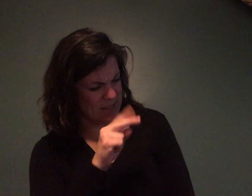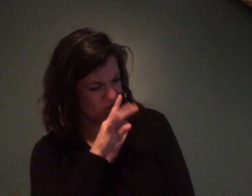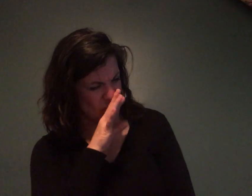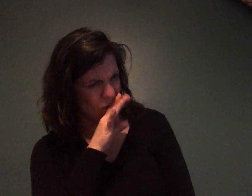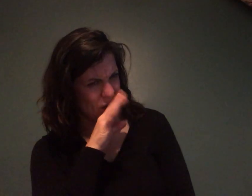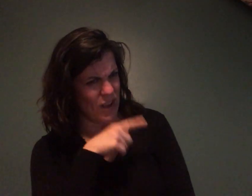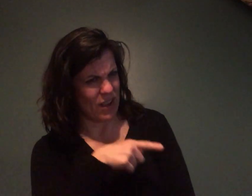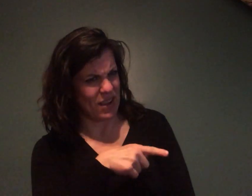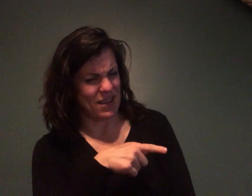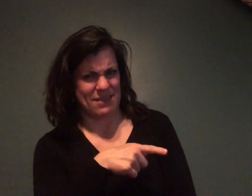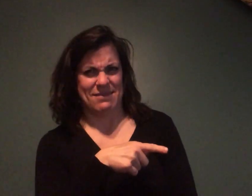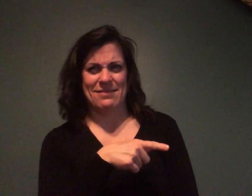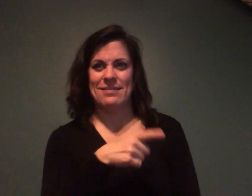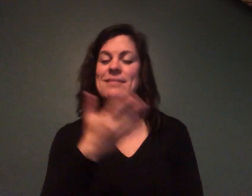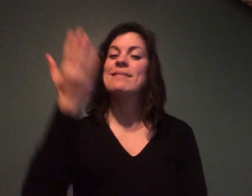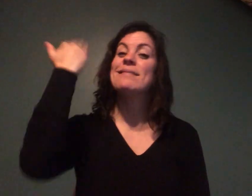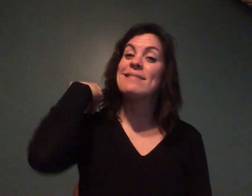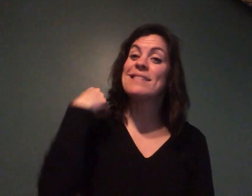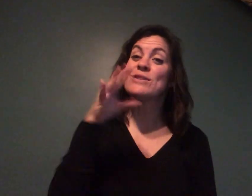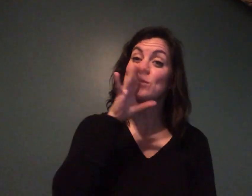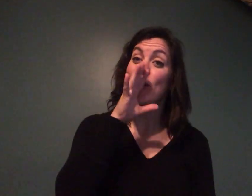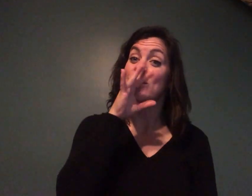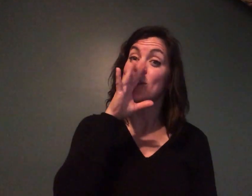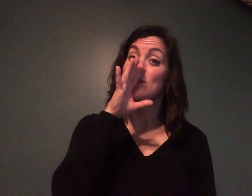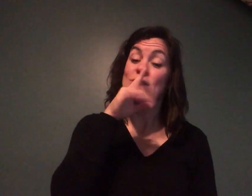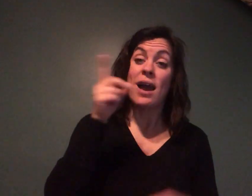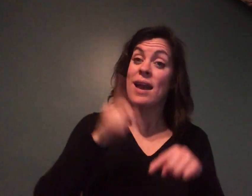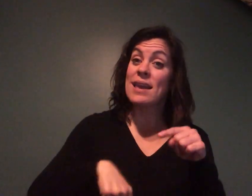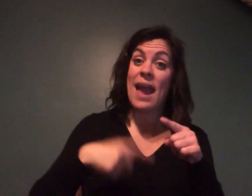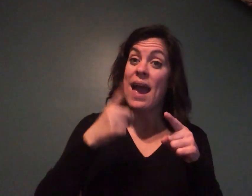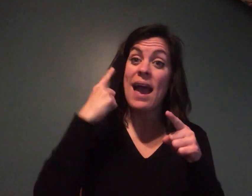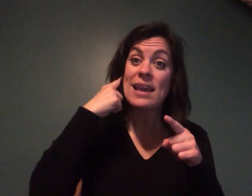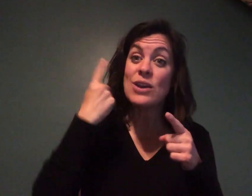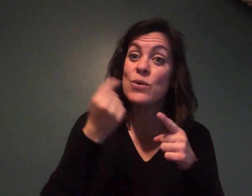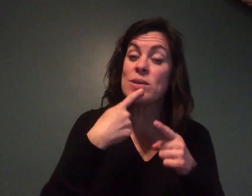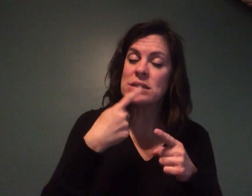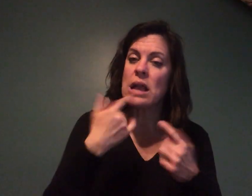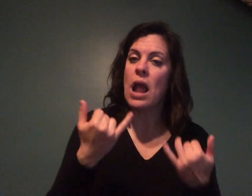Okay, you with us, Megan? What's going on here? I'm confused.